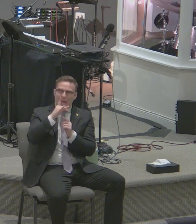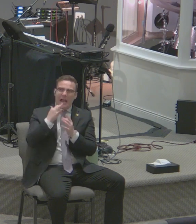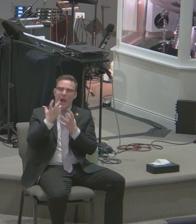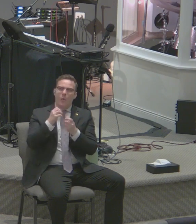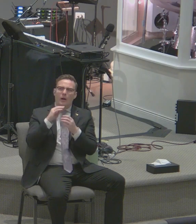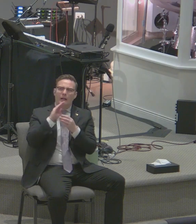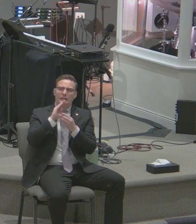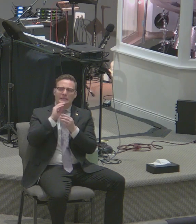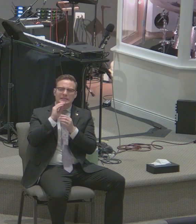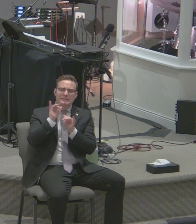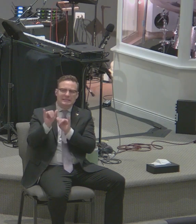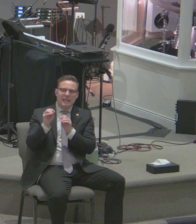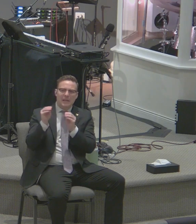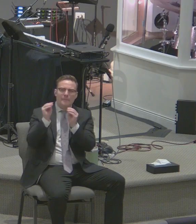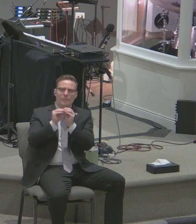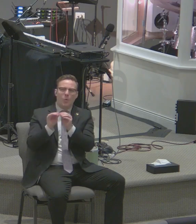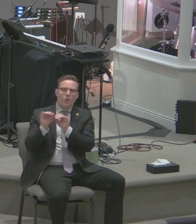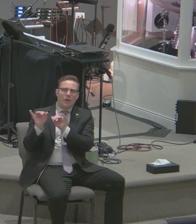be more like you.